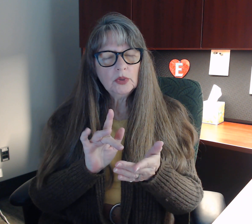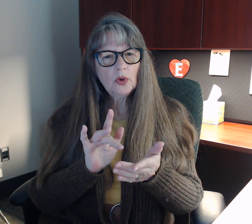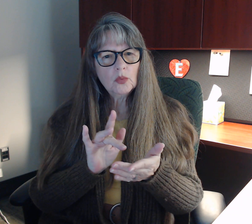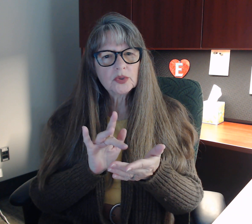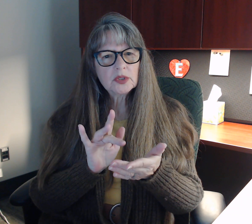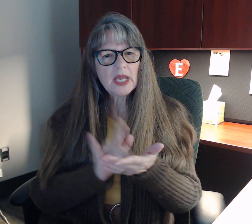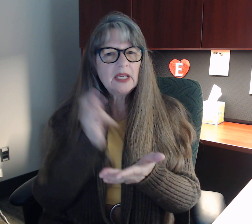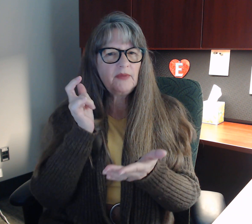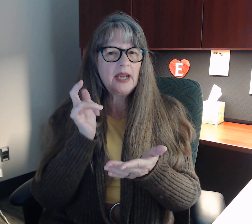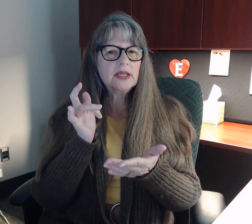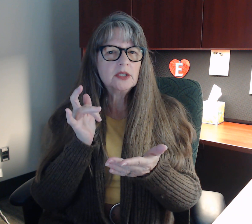will